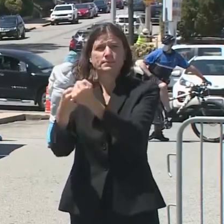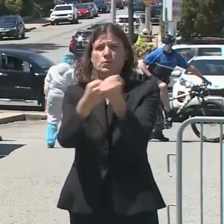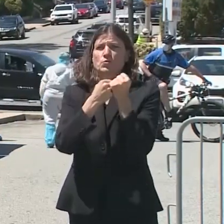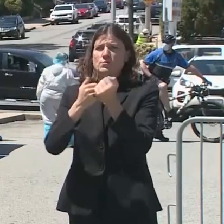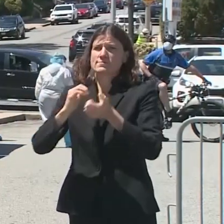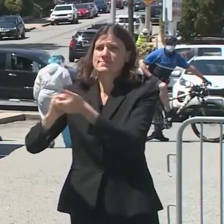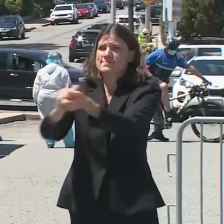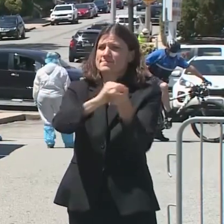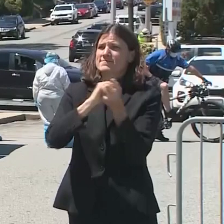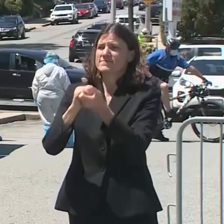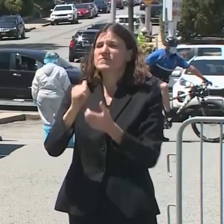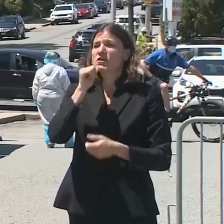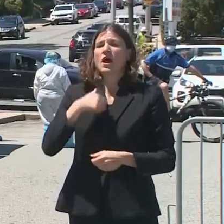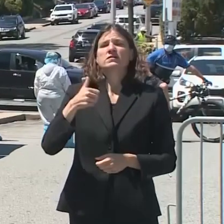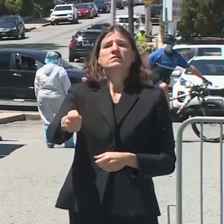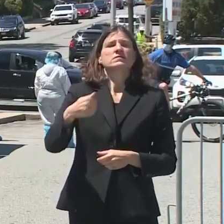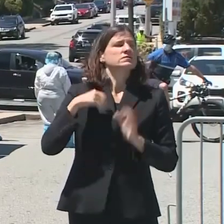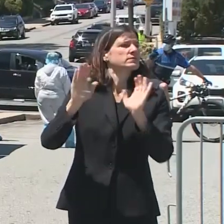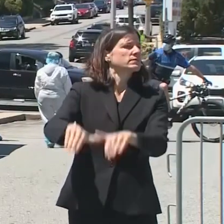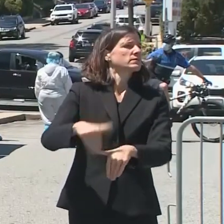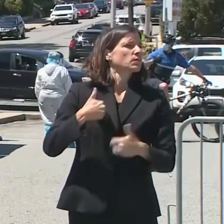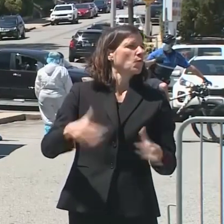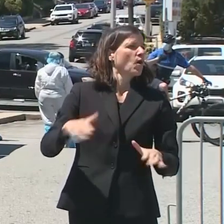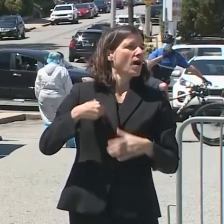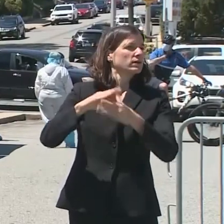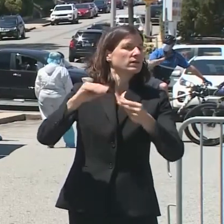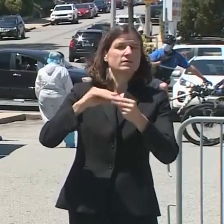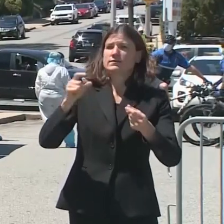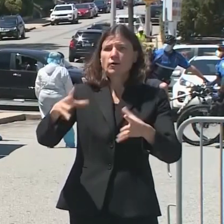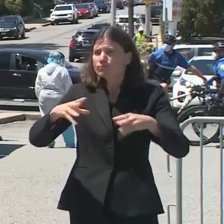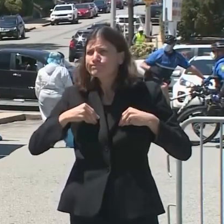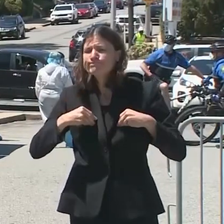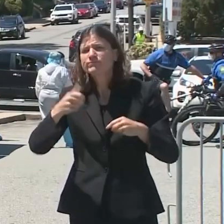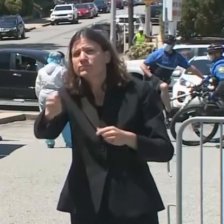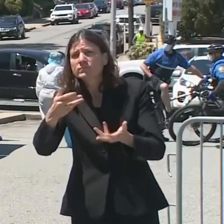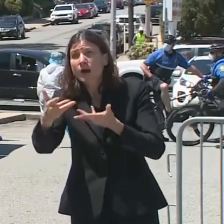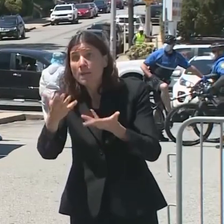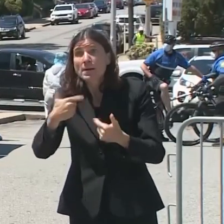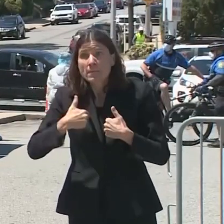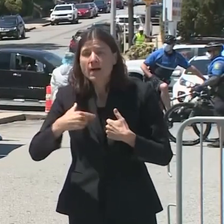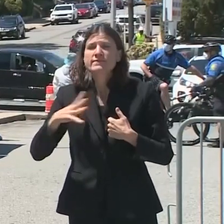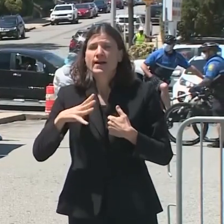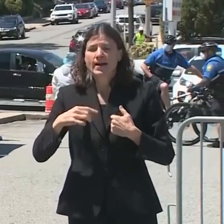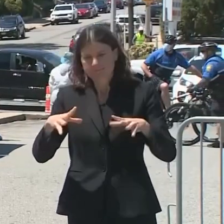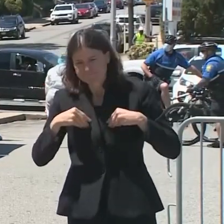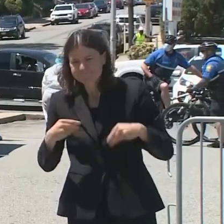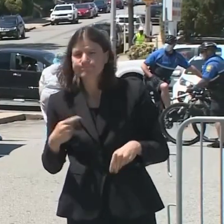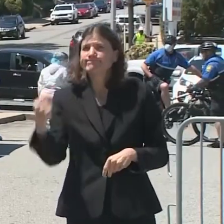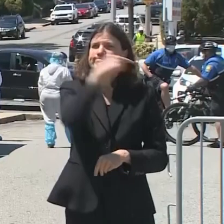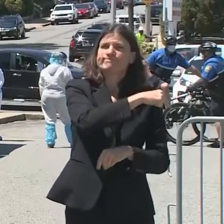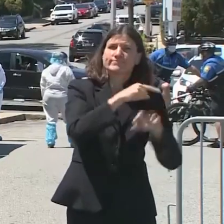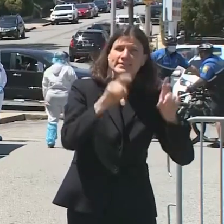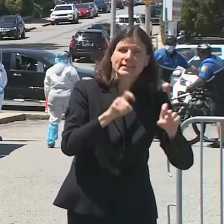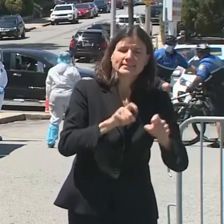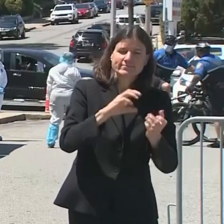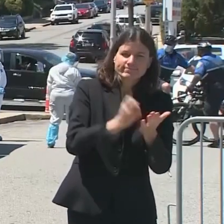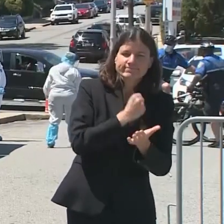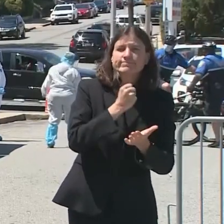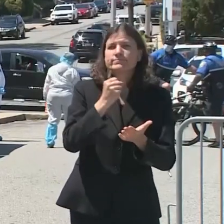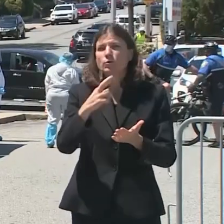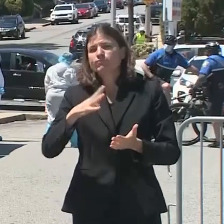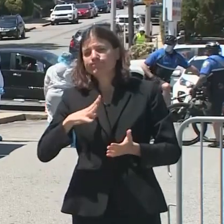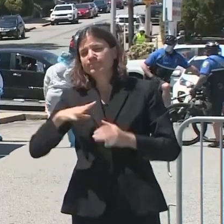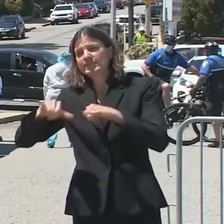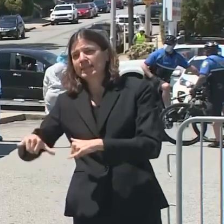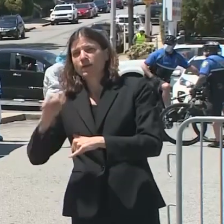make it possible for us to slowly reopen our economy. Finally, I'd like to highlight STAR's efforts to make